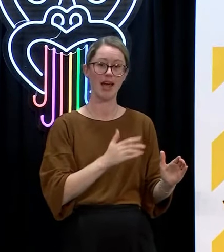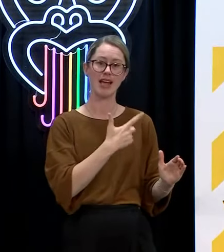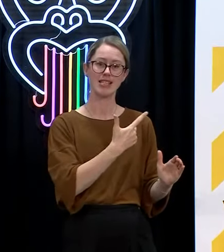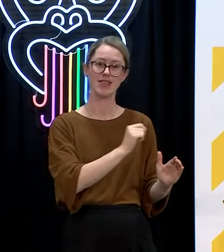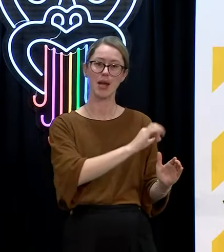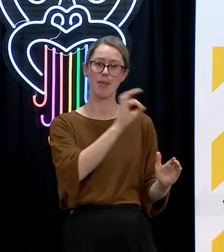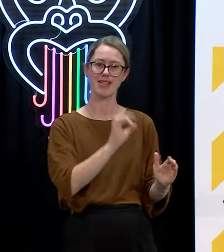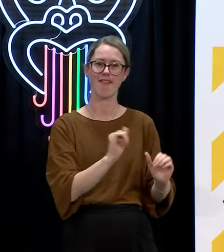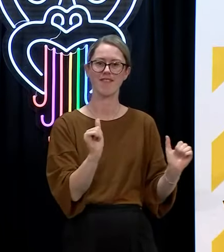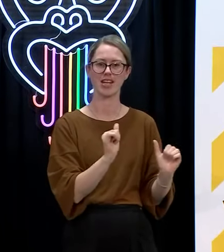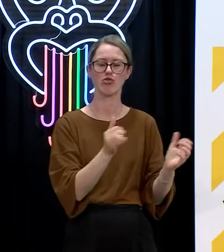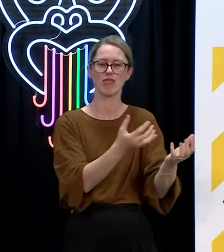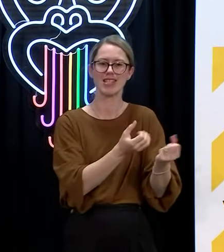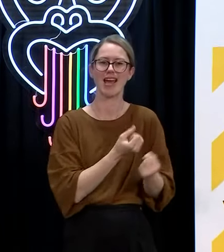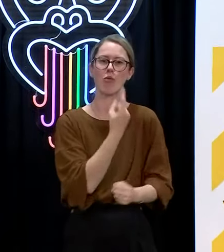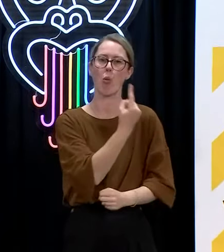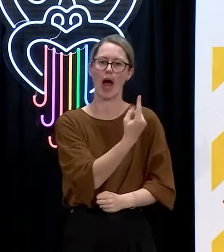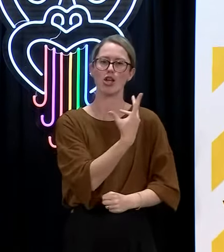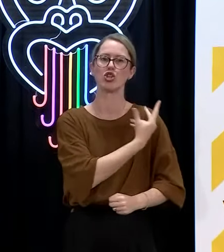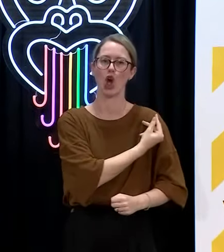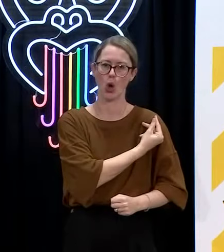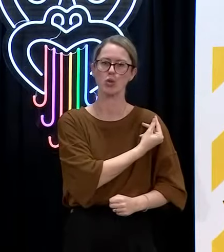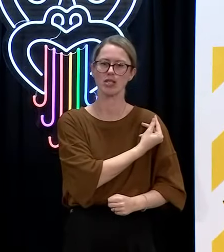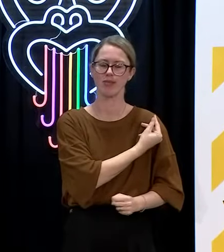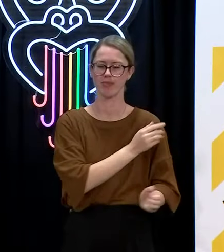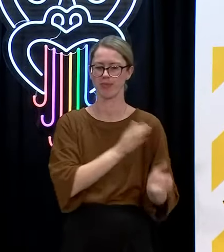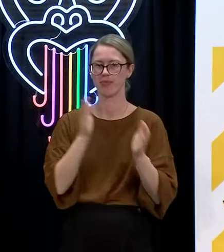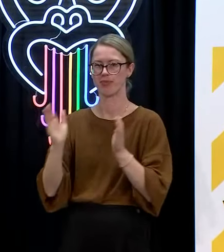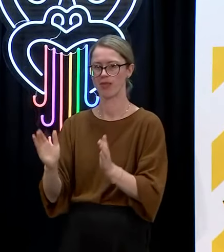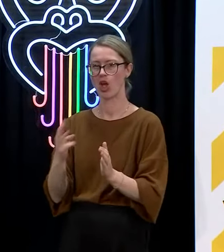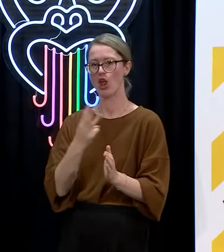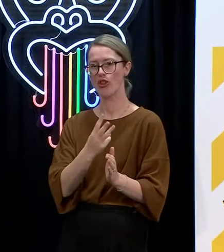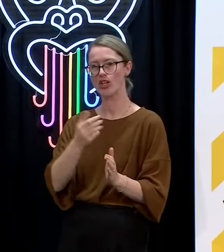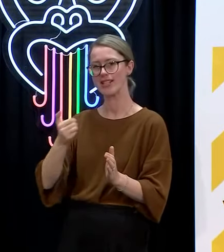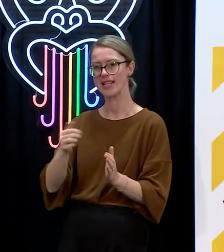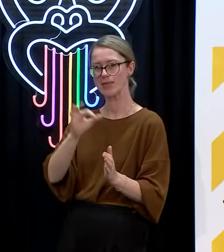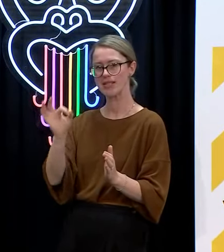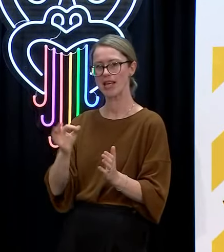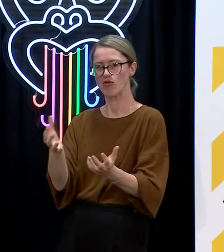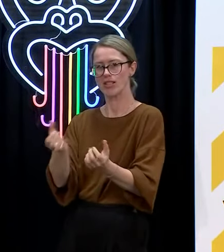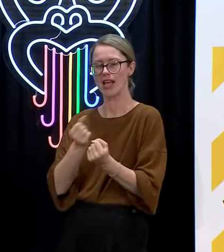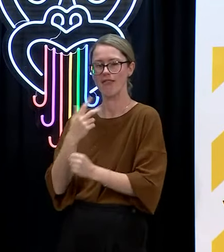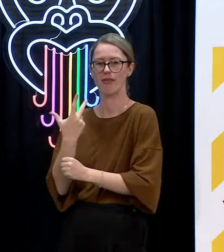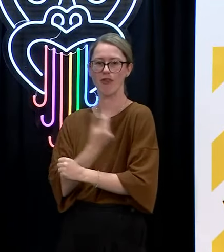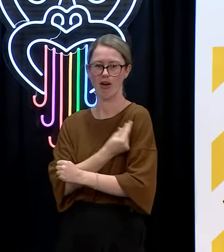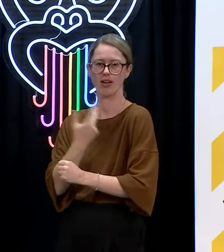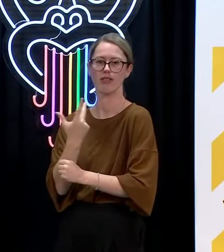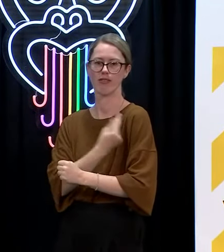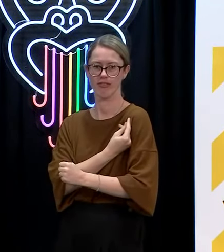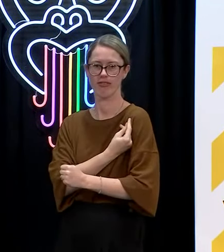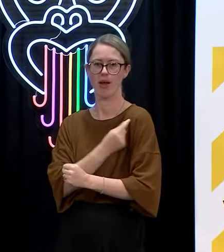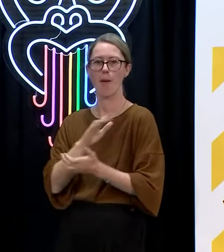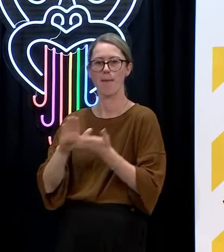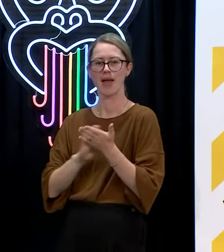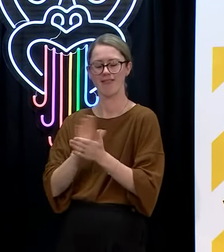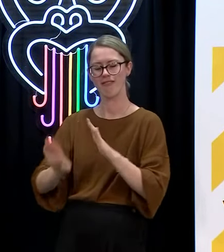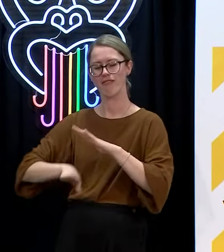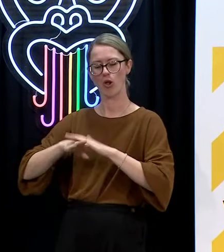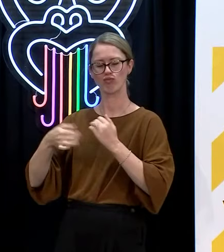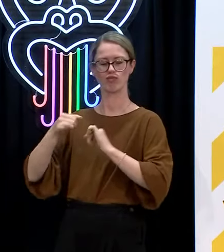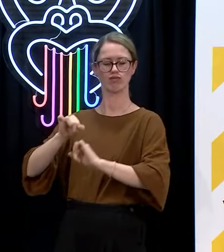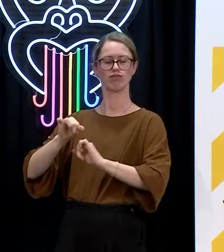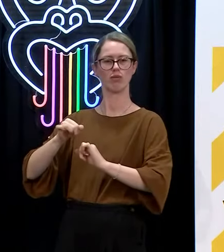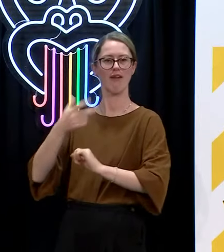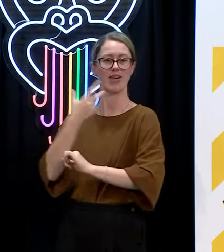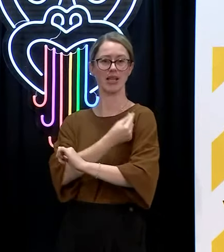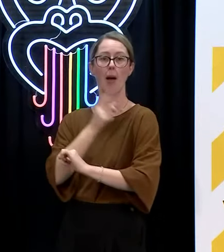70% have now received at least one dose of the vaccine. 36% have received their second dose and are therefore fully